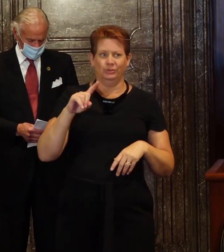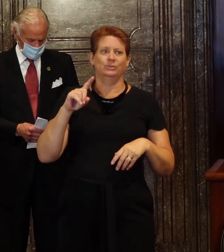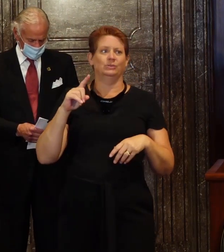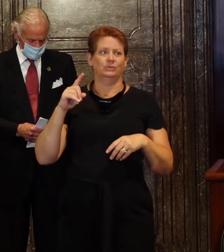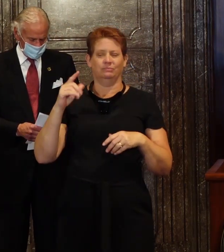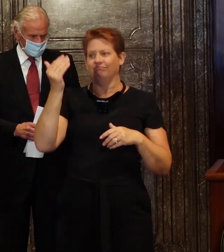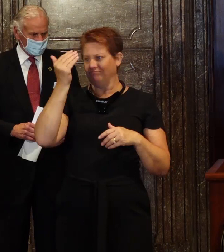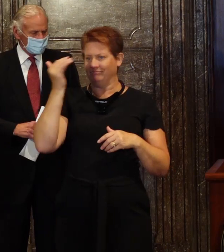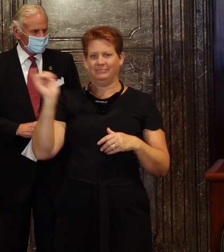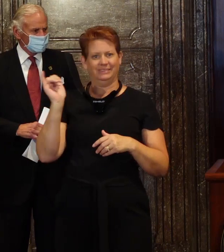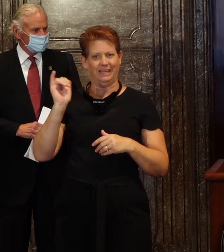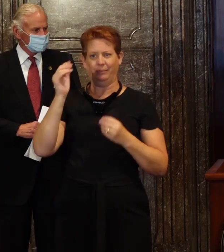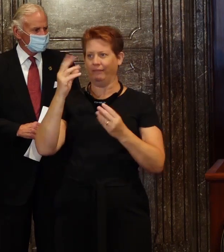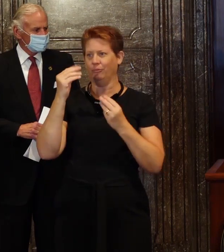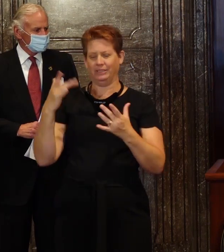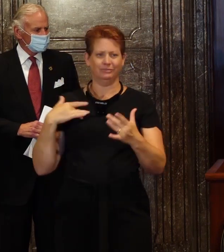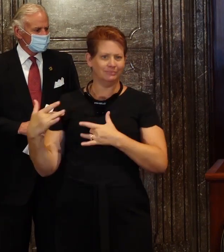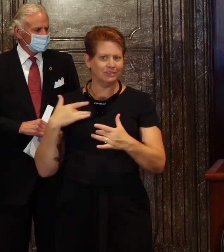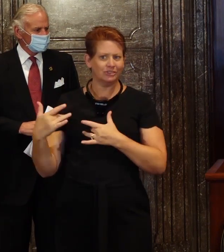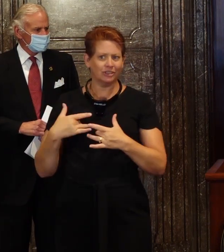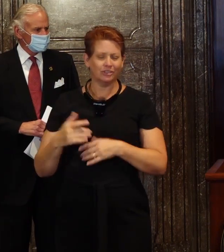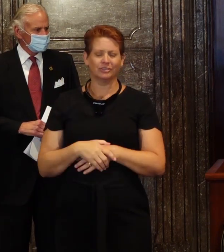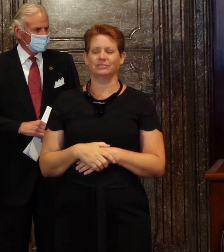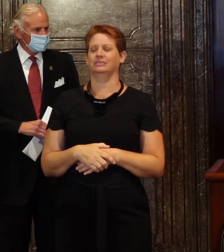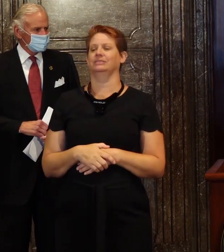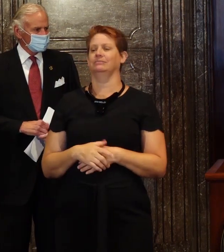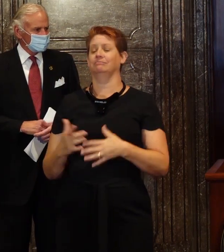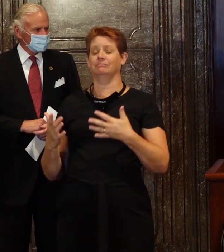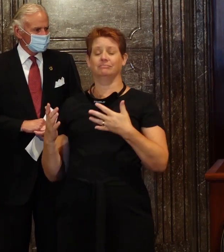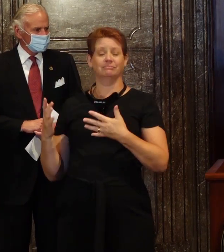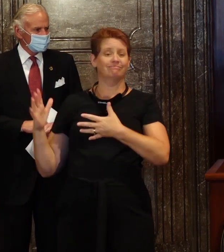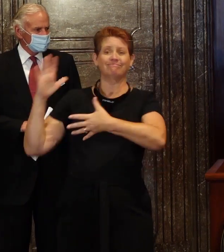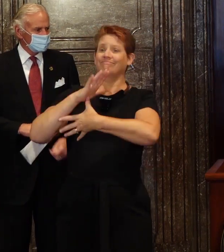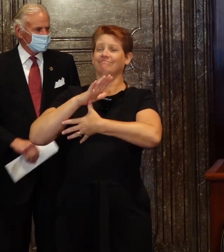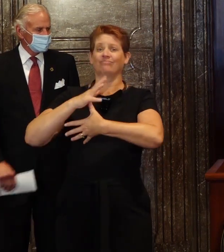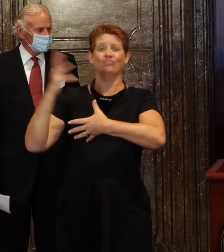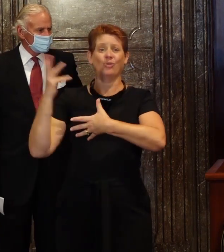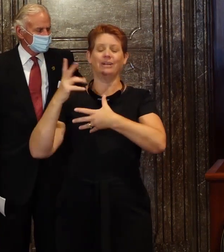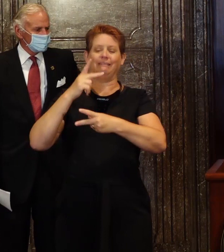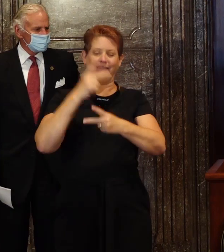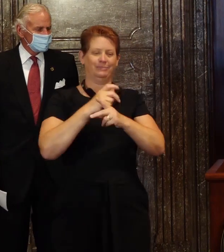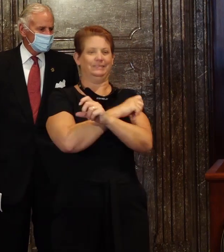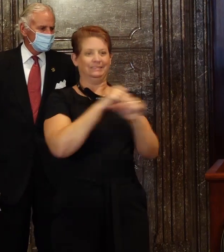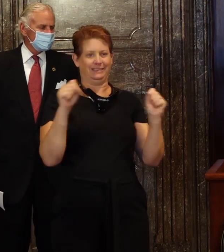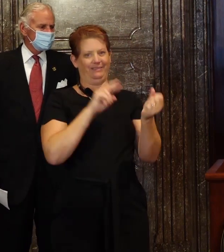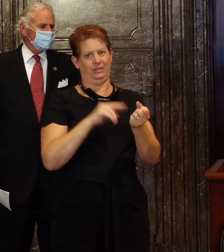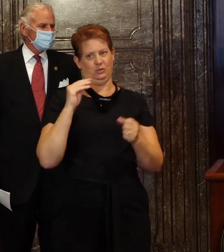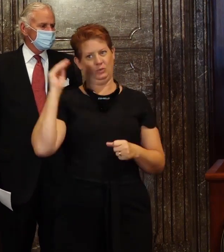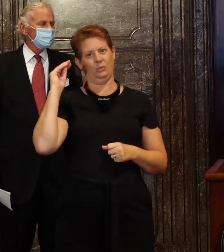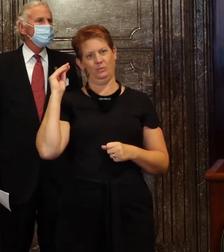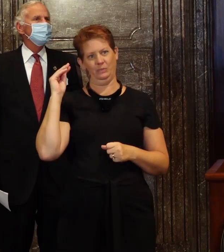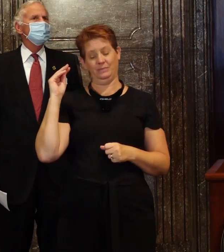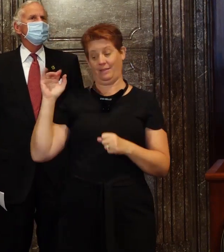received the same phone calls from concerns. Our number one focus is to keep the residents safe in the nursing homes, and this